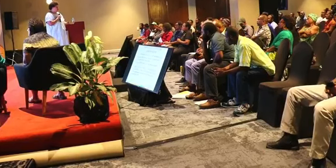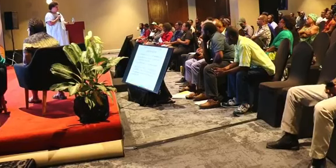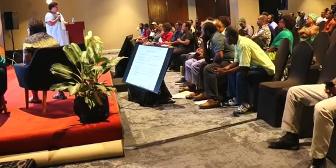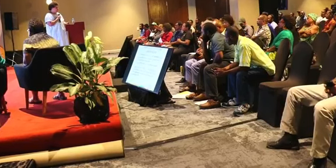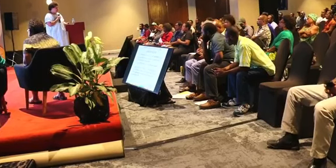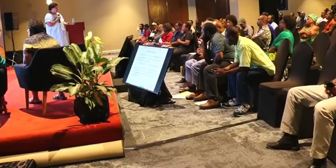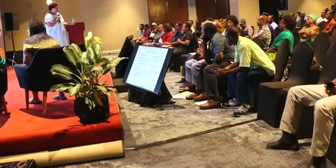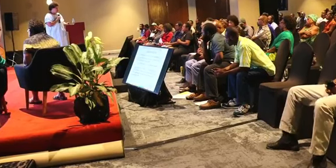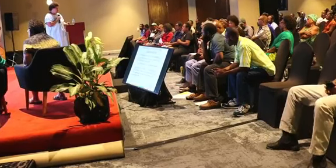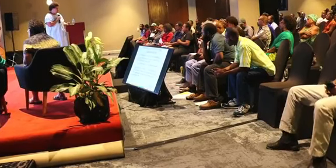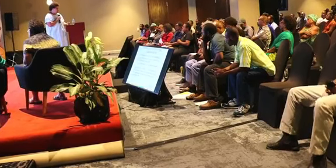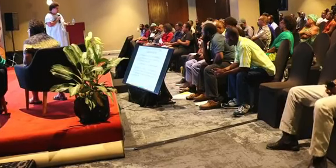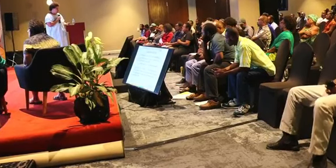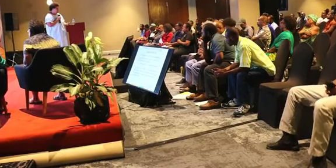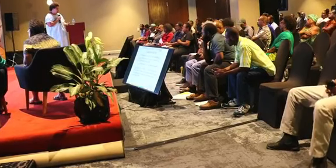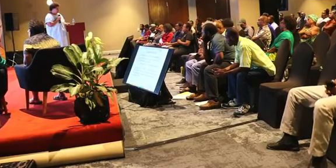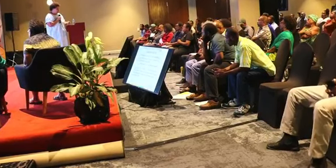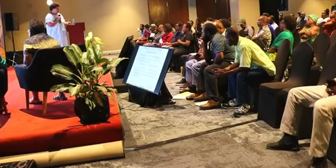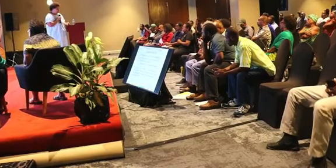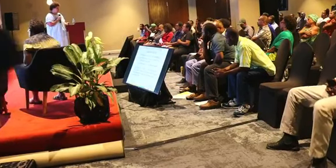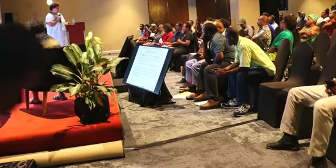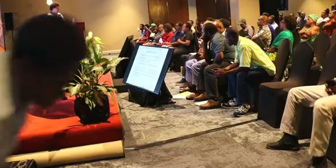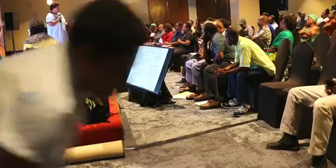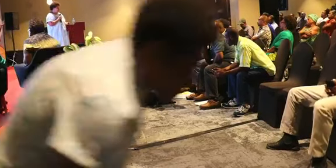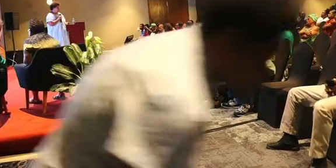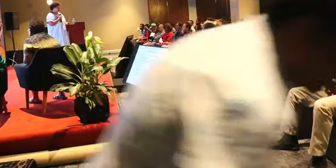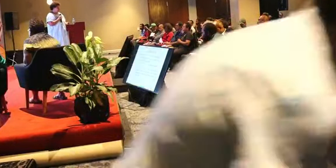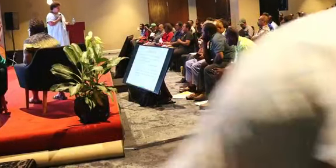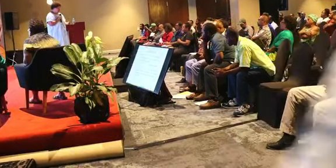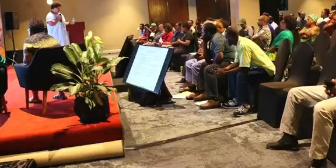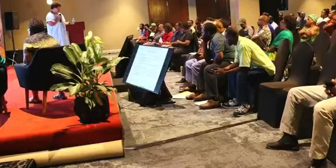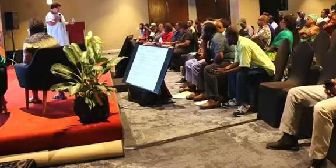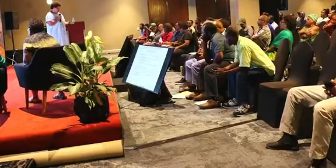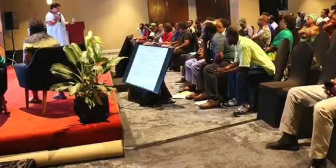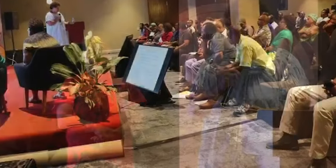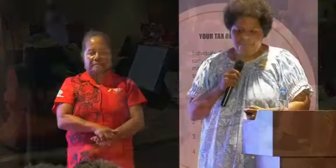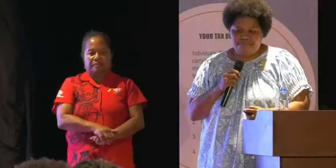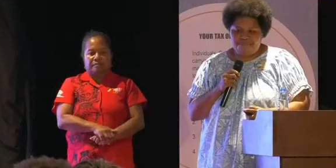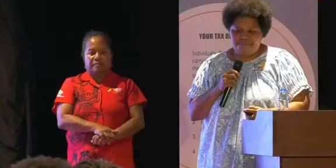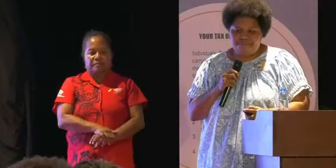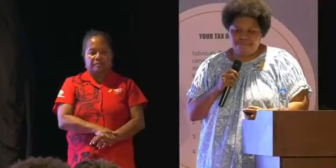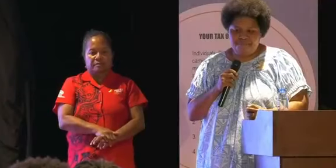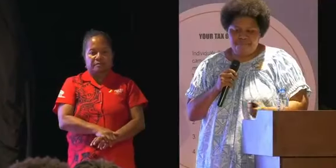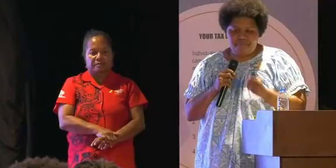lodge a request for amendment or, in this case, an objection.